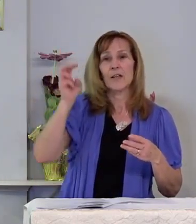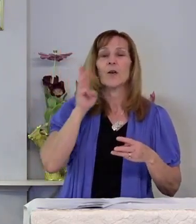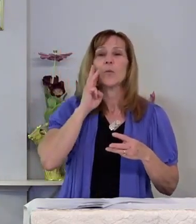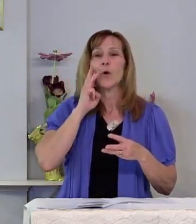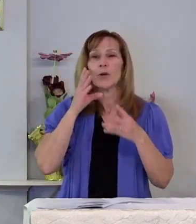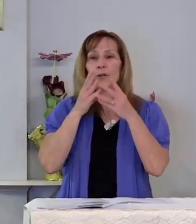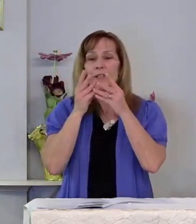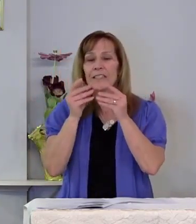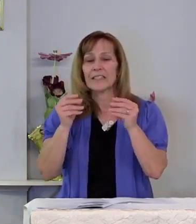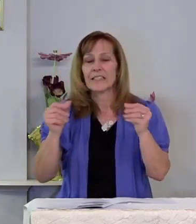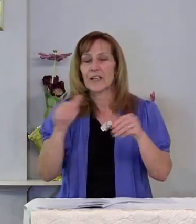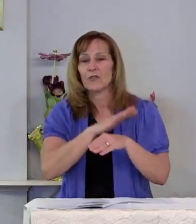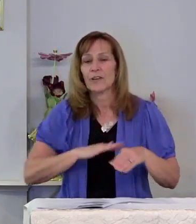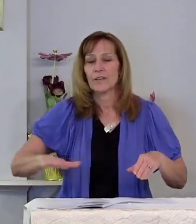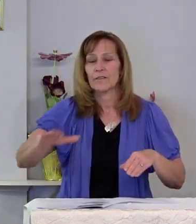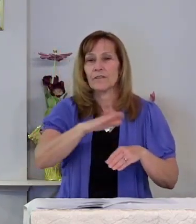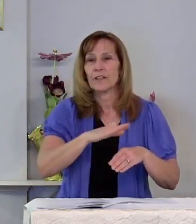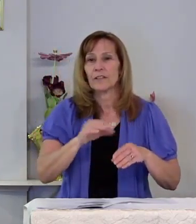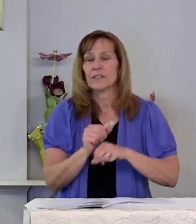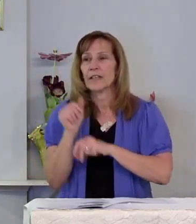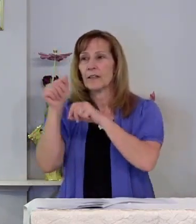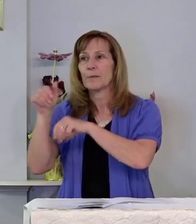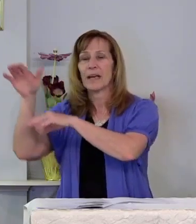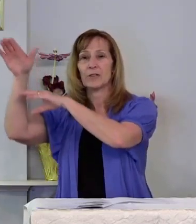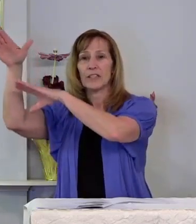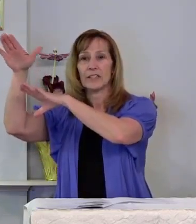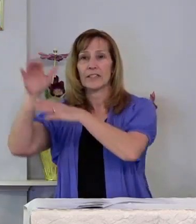Luke's, and for Grace Lutheran Church.